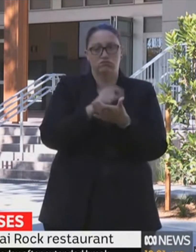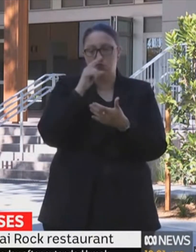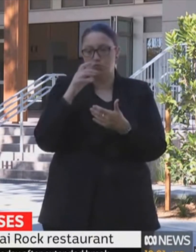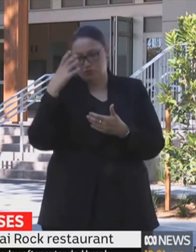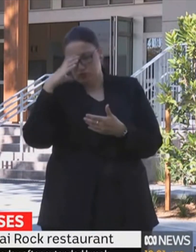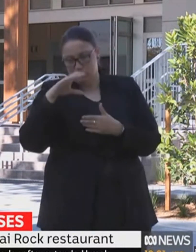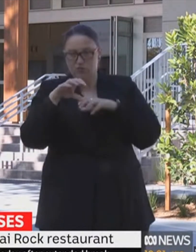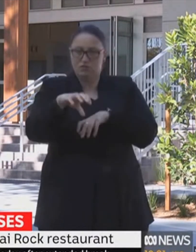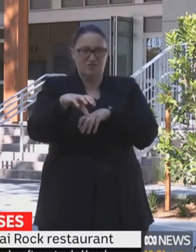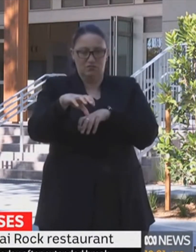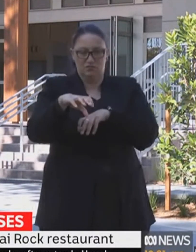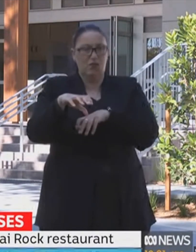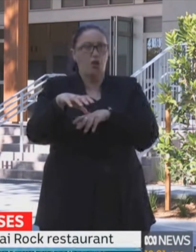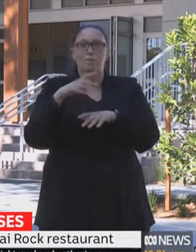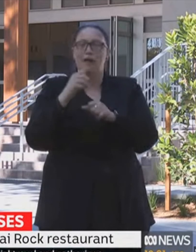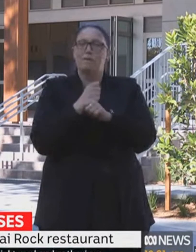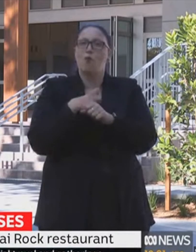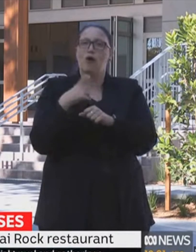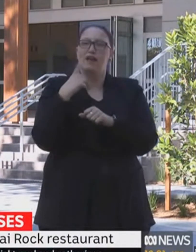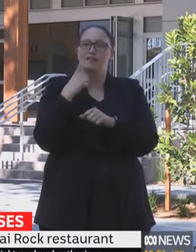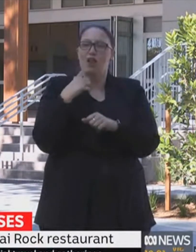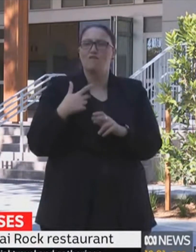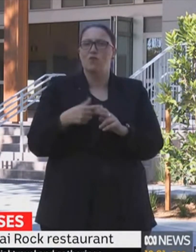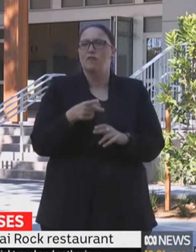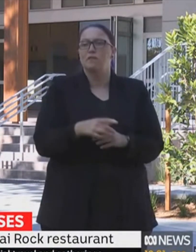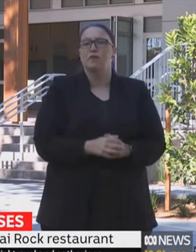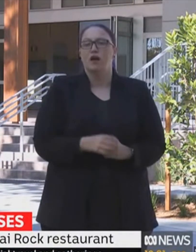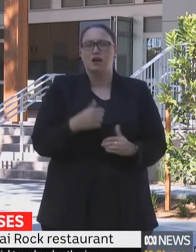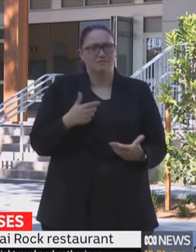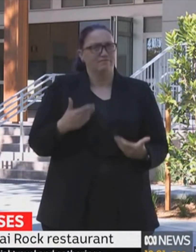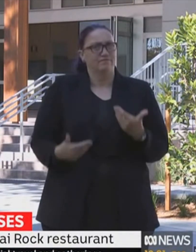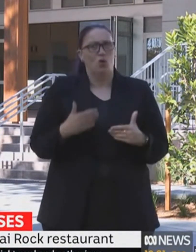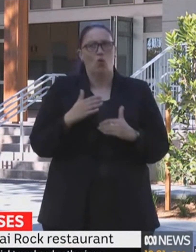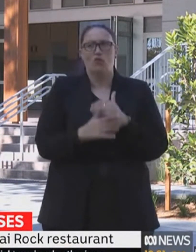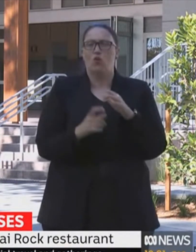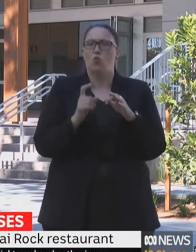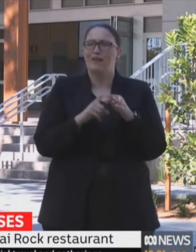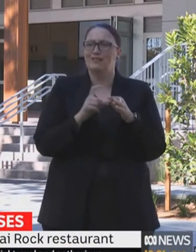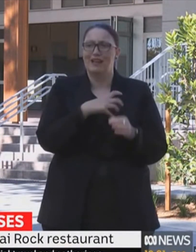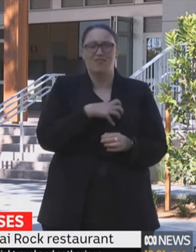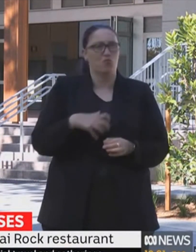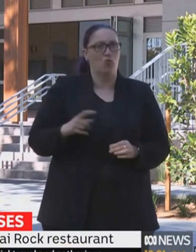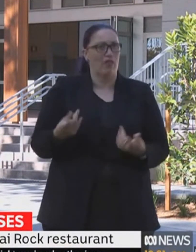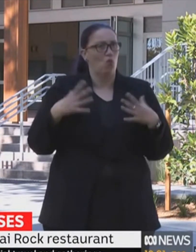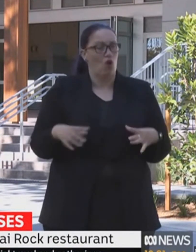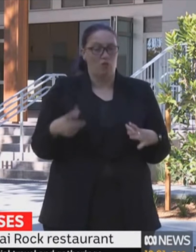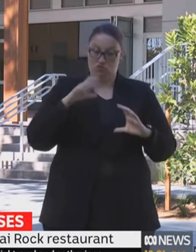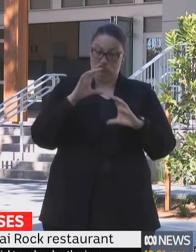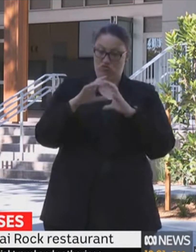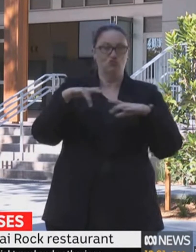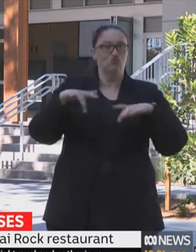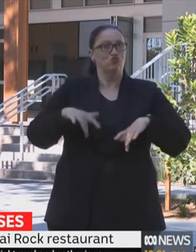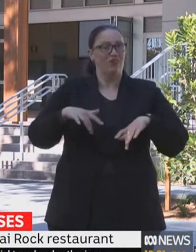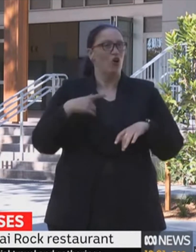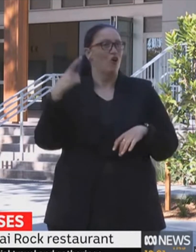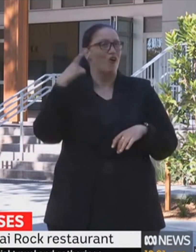intention of changing things as yet. I'm unclear as to what the Queensland government's asking us to do, because they've not communicated that yet.